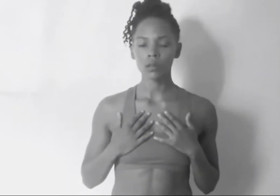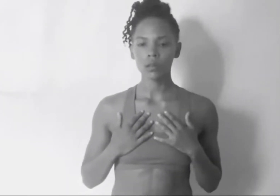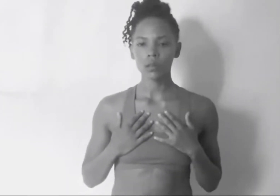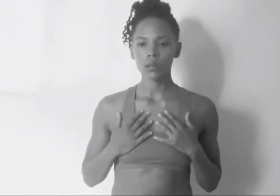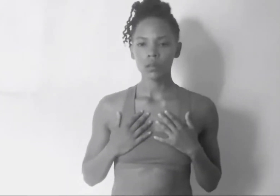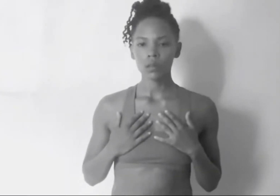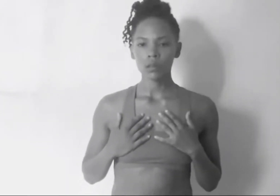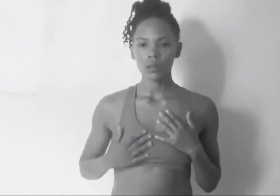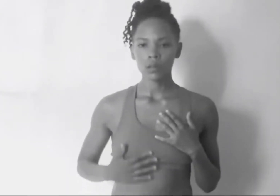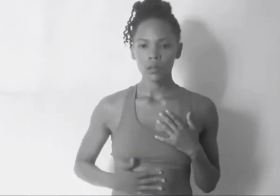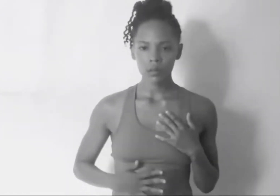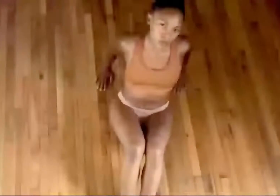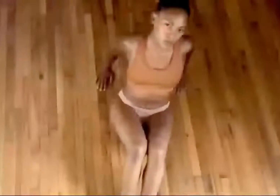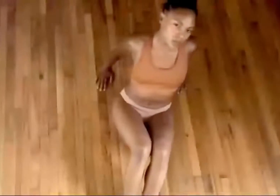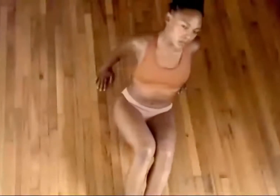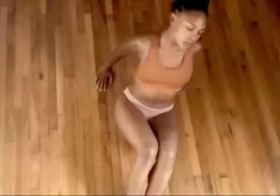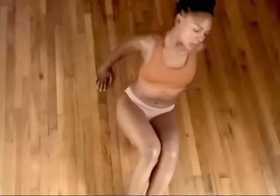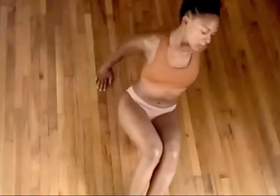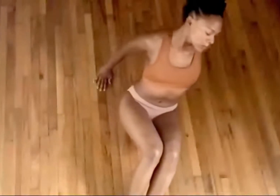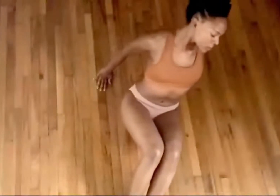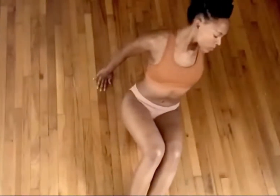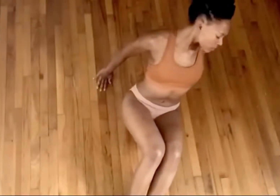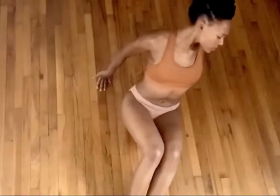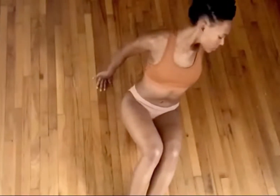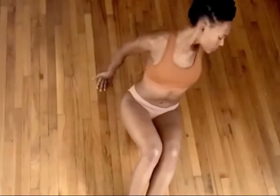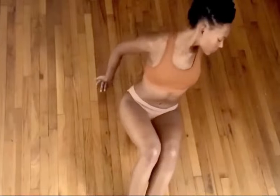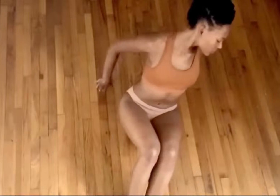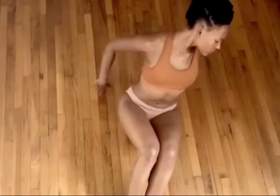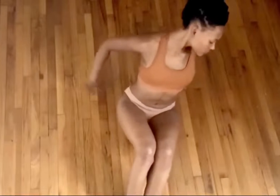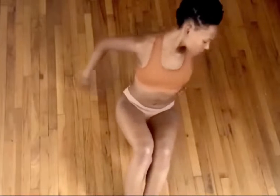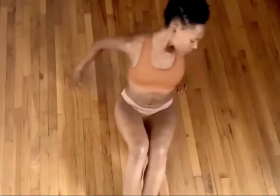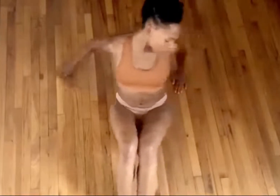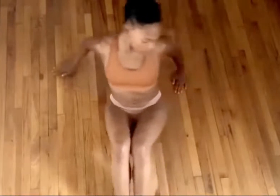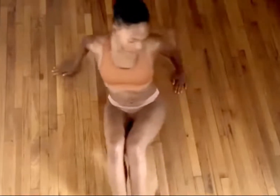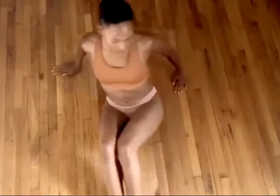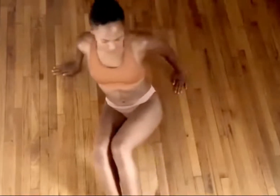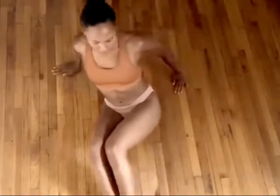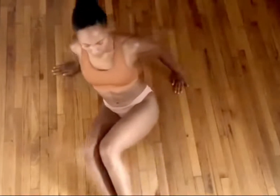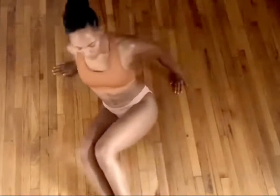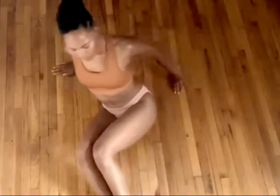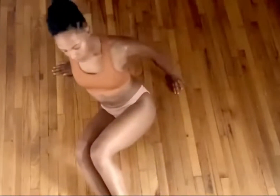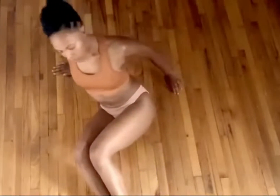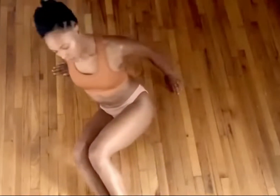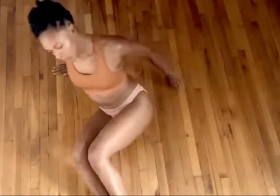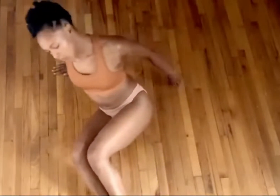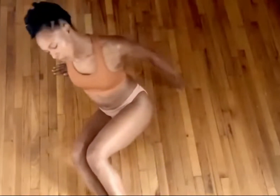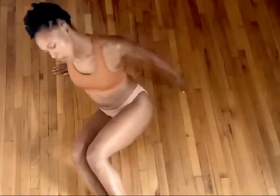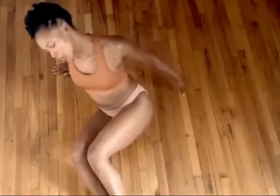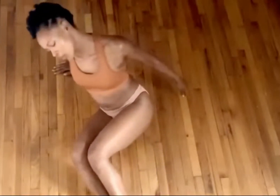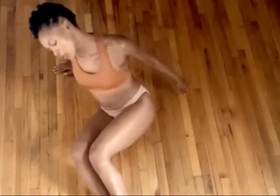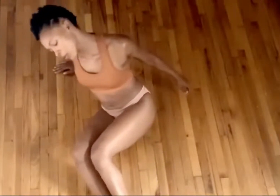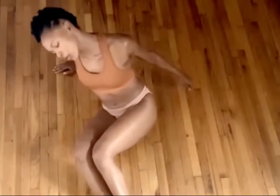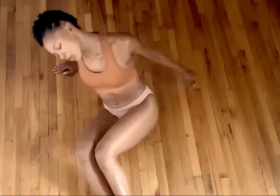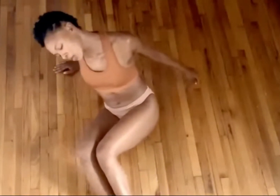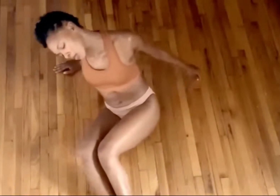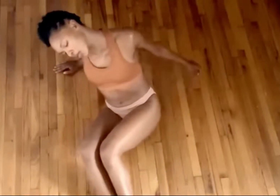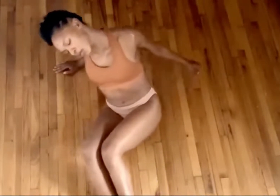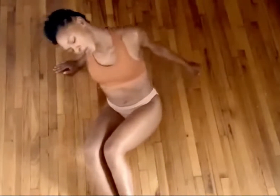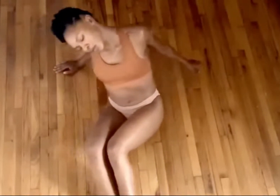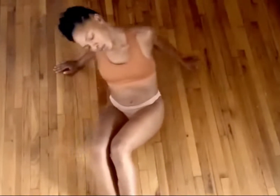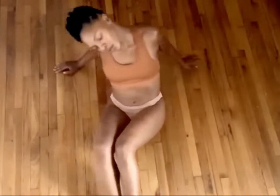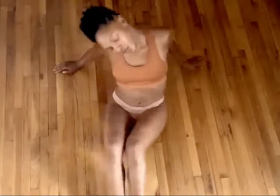Why don't you try some earth tones? Since you claim you wanna